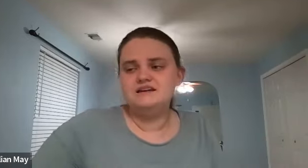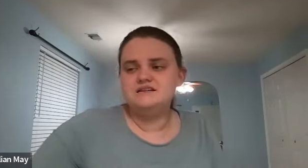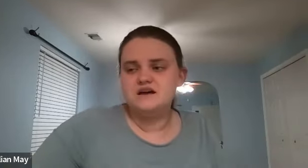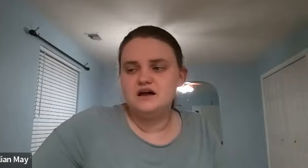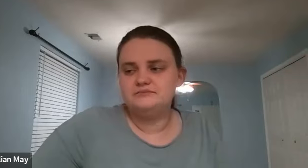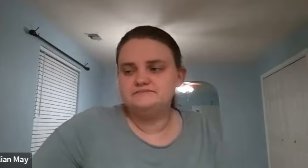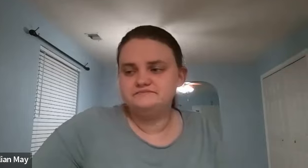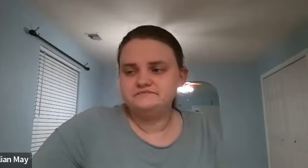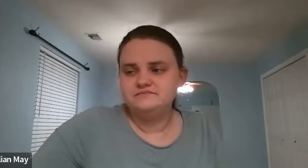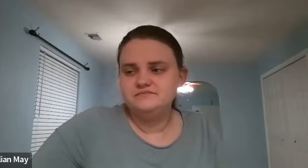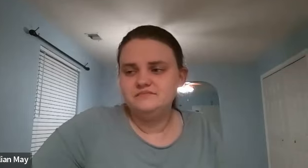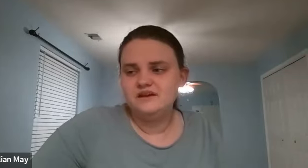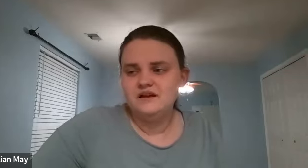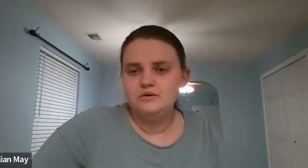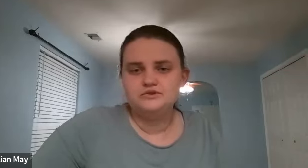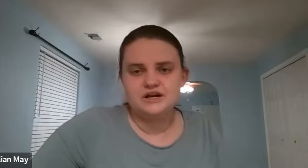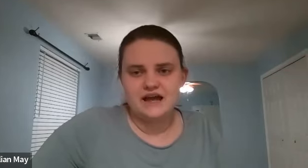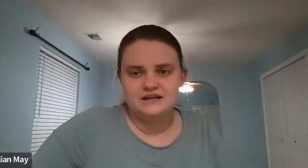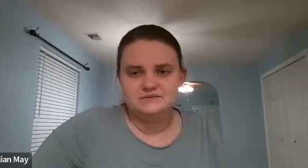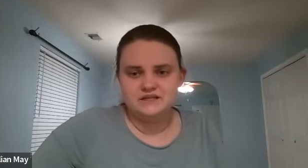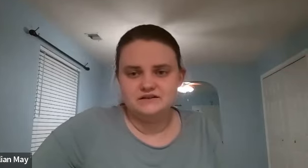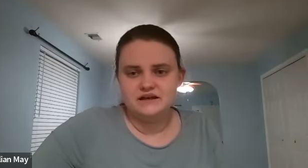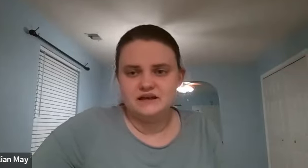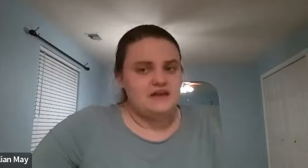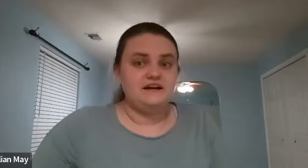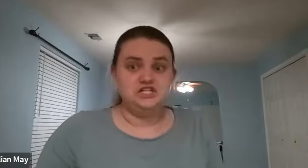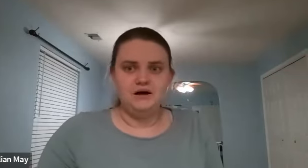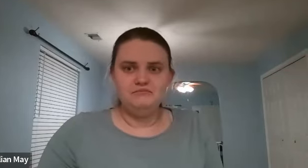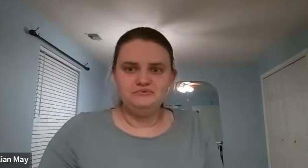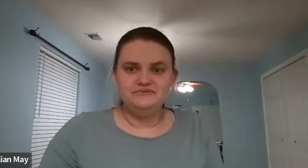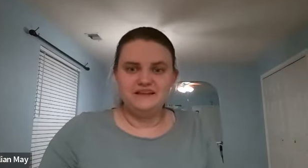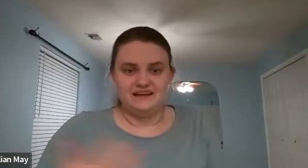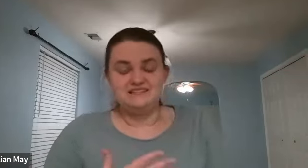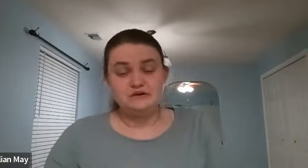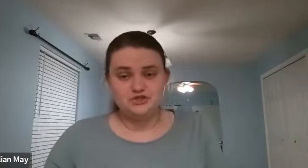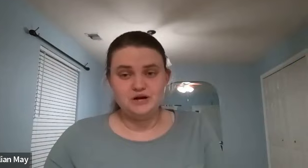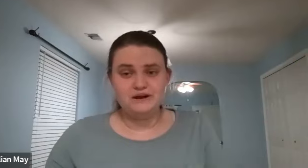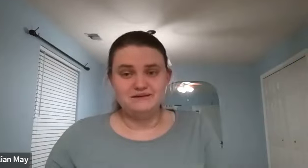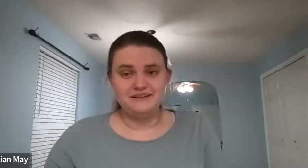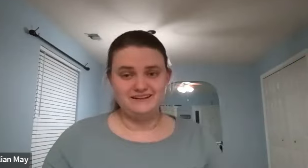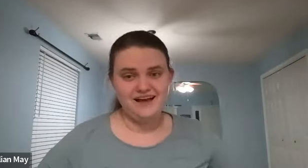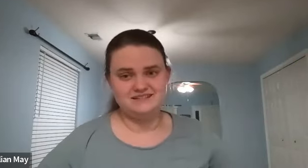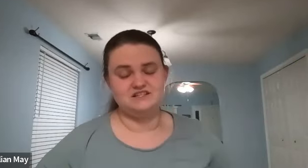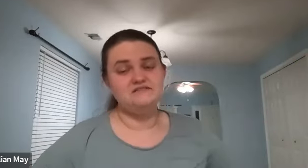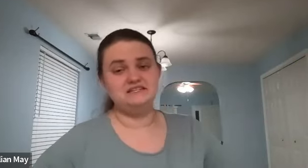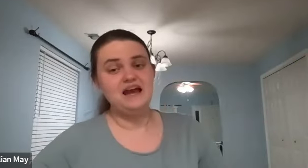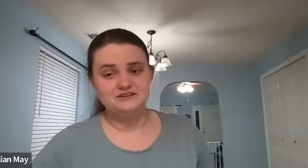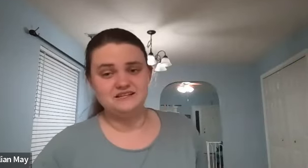kids will try to ask me like if I jump, like because I will jump randomly in class because obviously I hear sounds